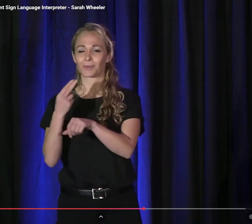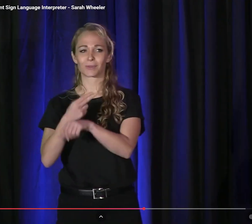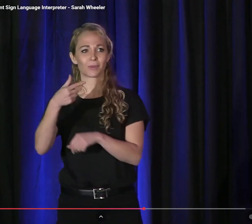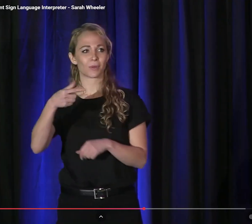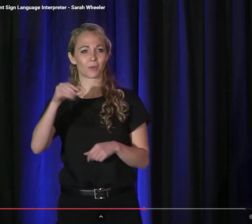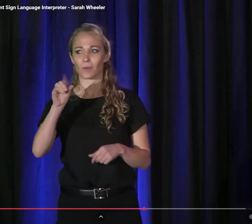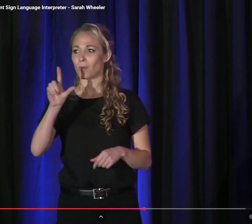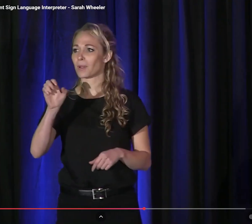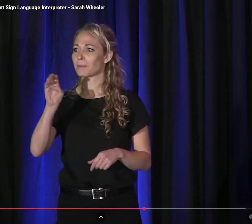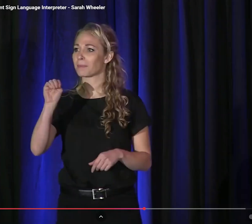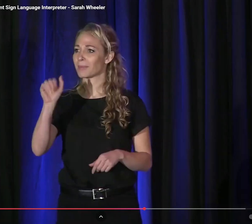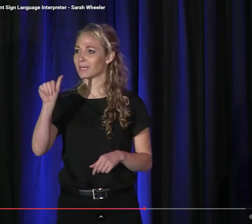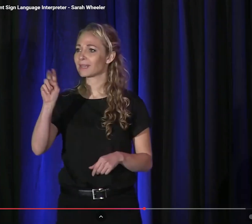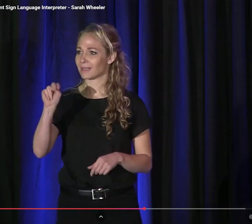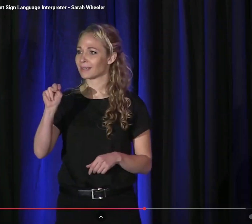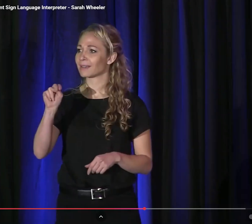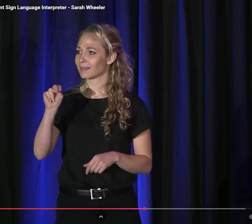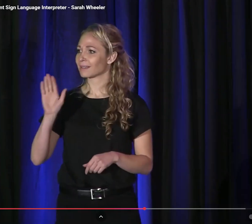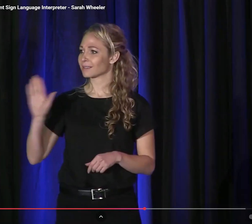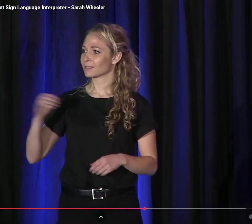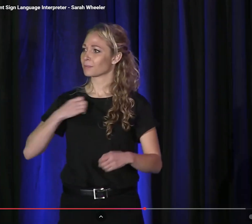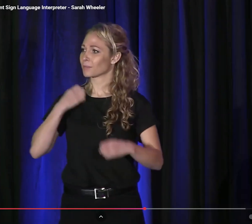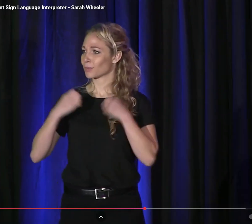We're also going to use Goleman's model.